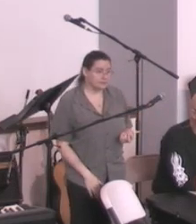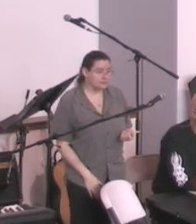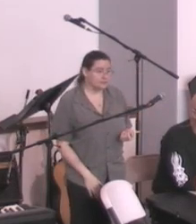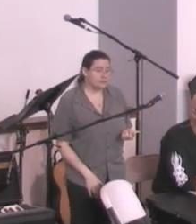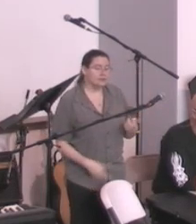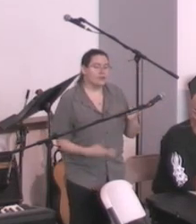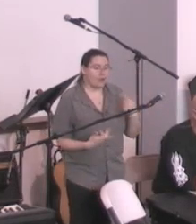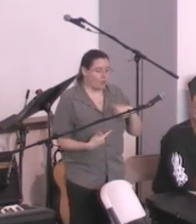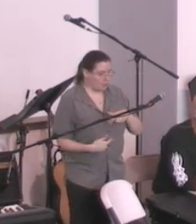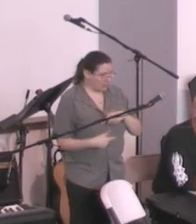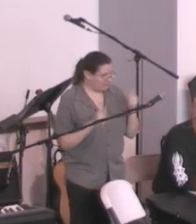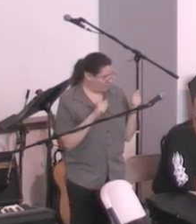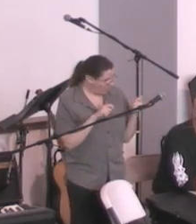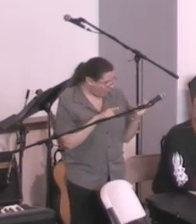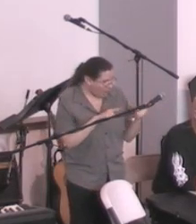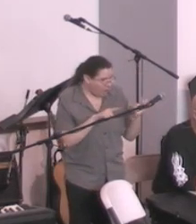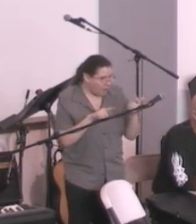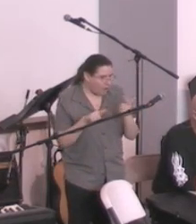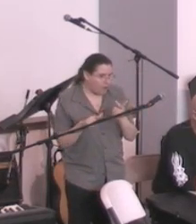We've all tried to quit stuff.